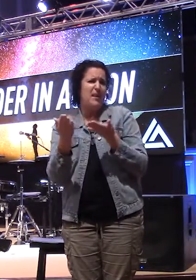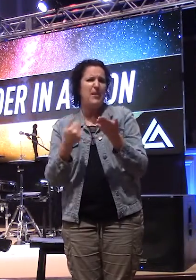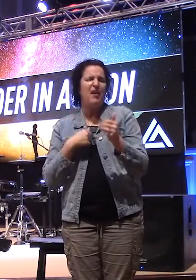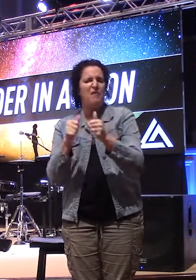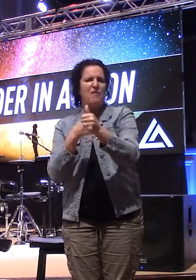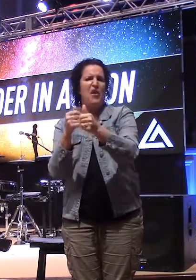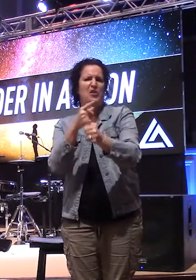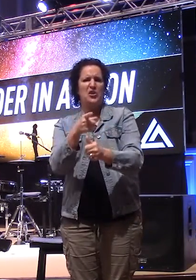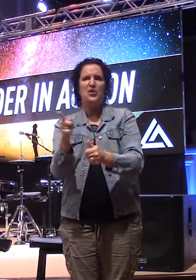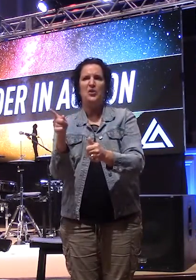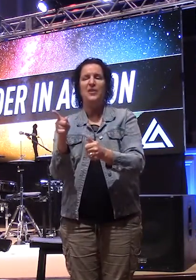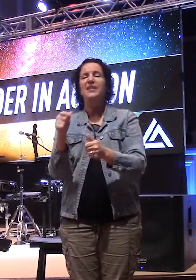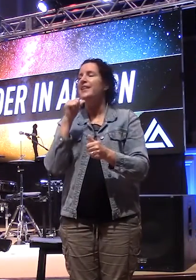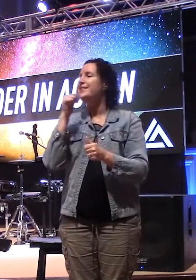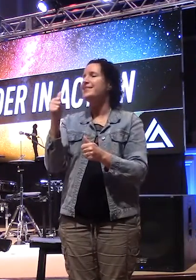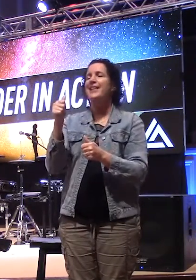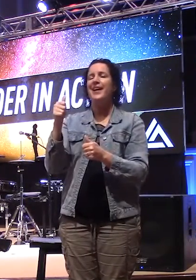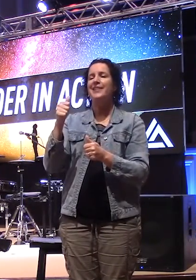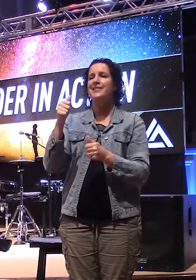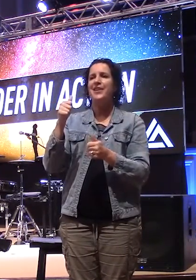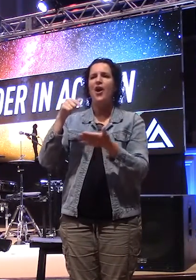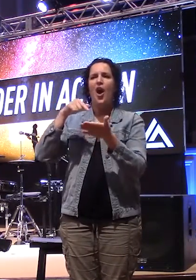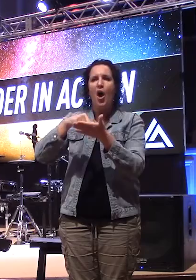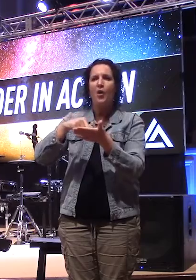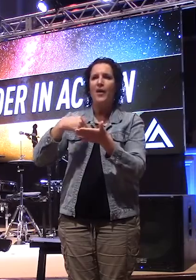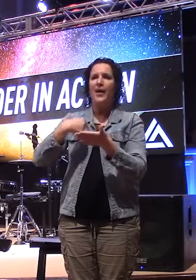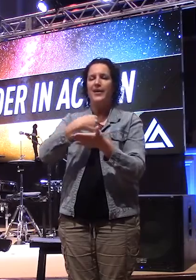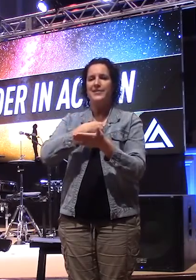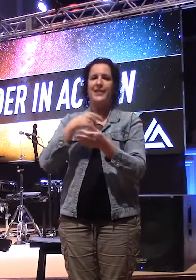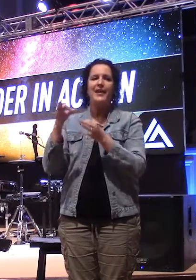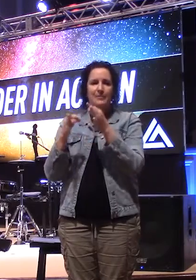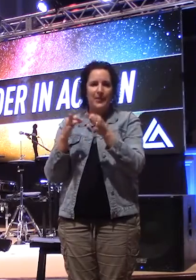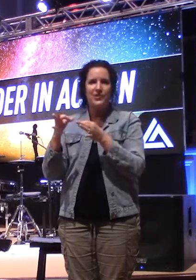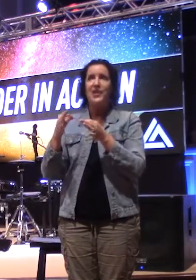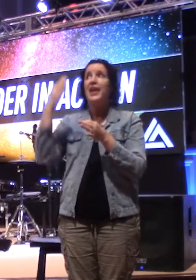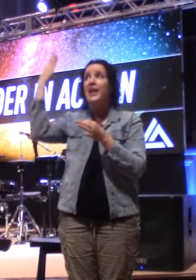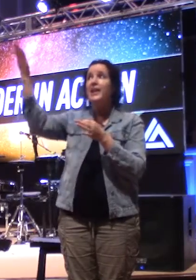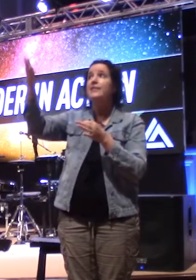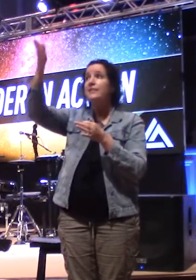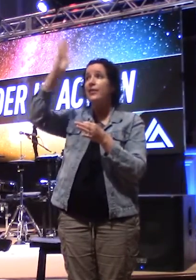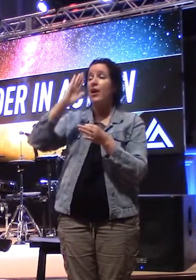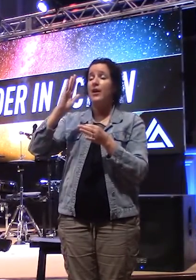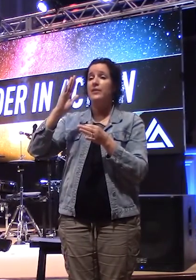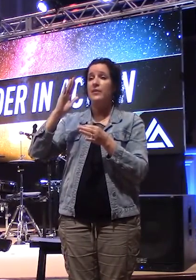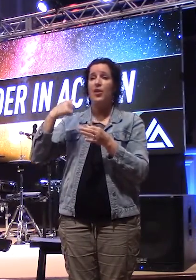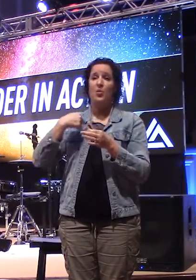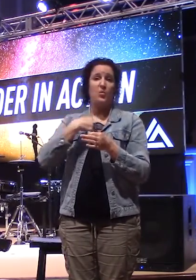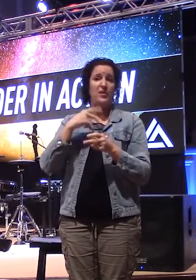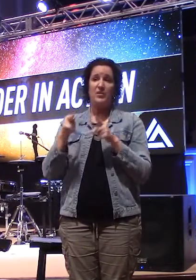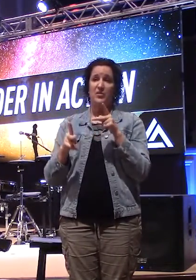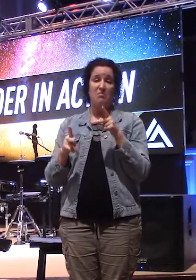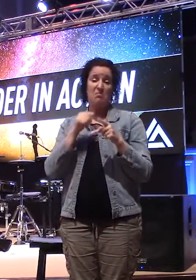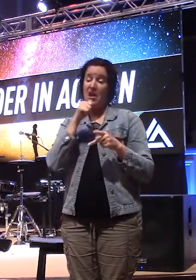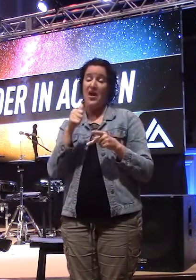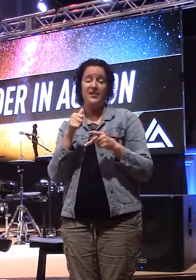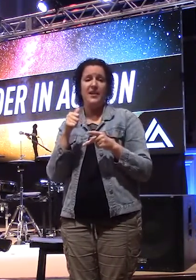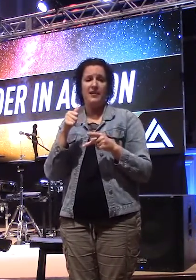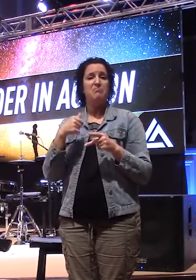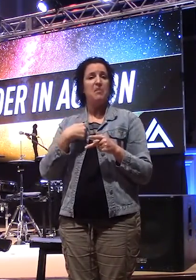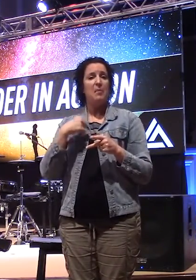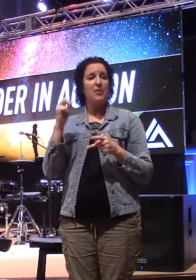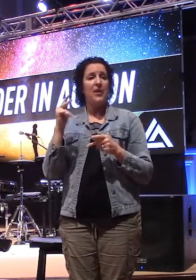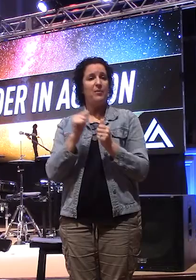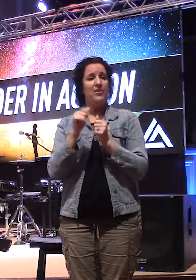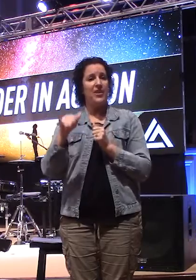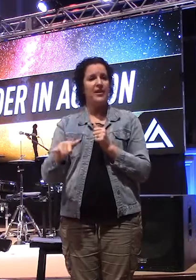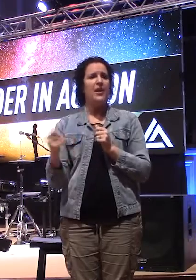anyone an explanation. He's God. He can do whatever he wants. He is God. We are not. And I'm okay with that. And until you come